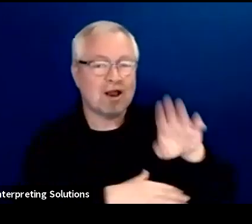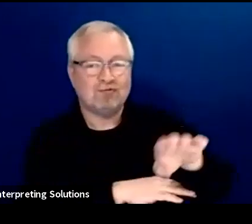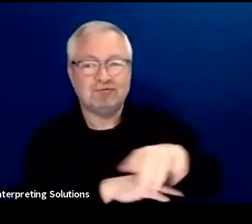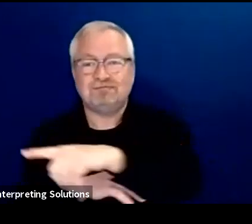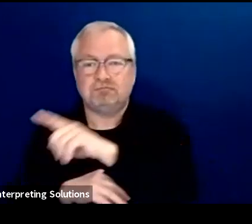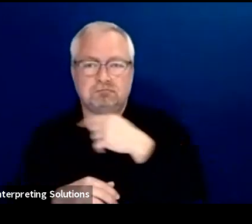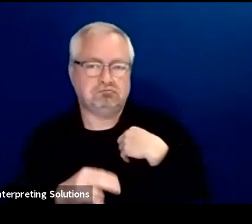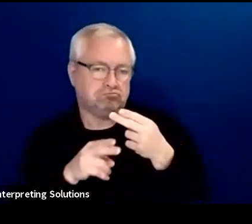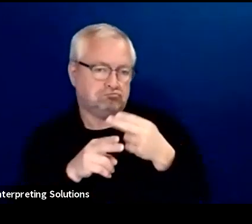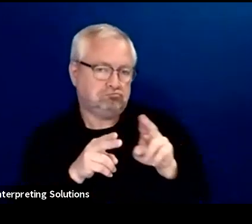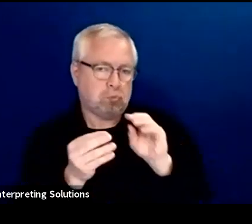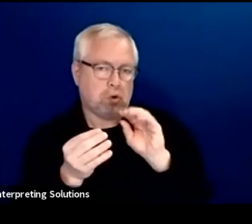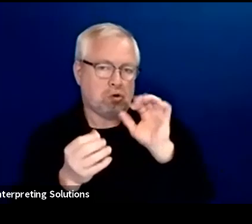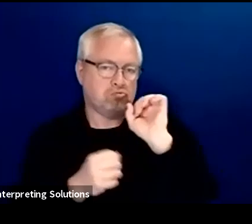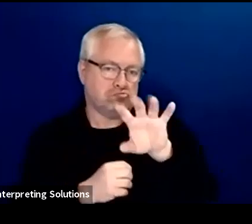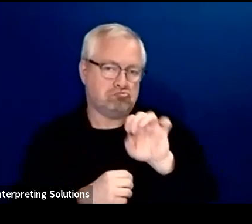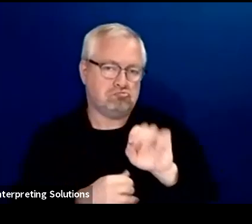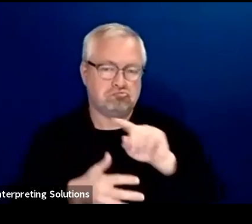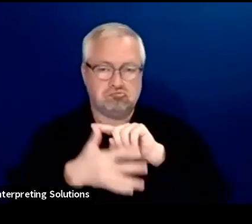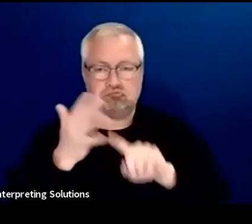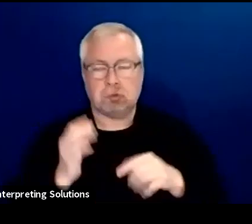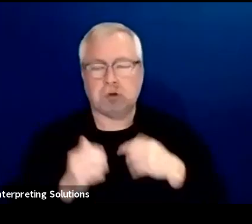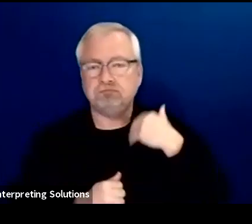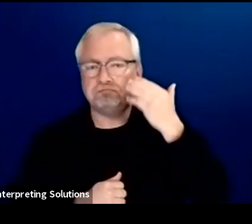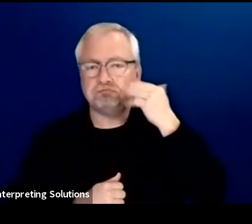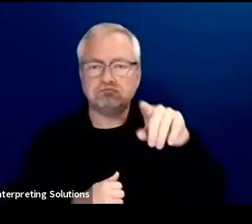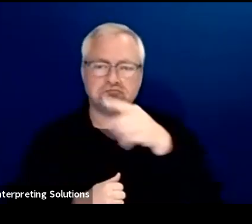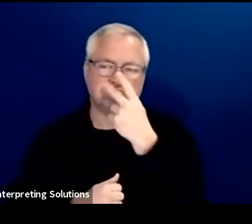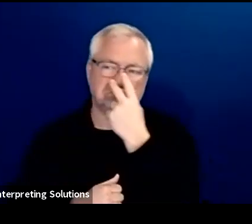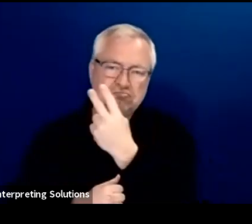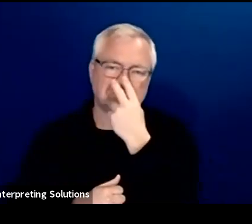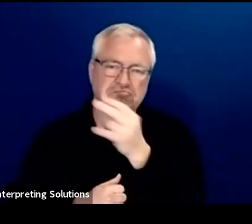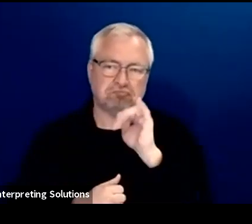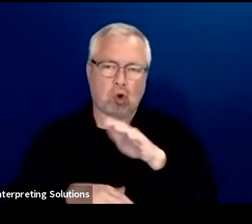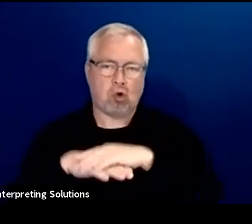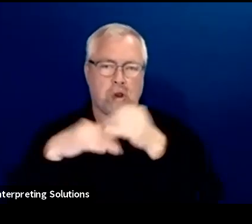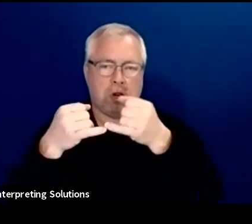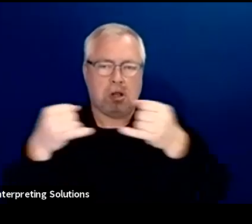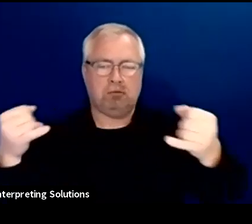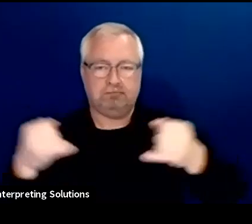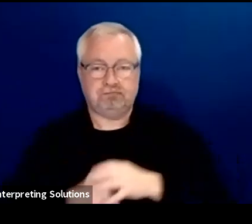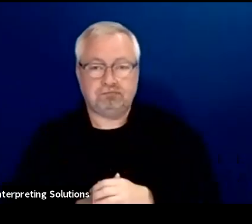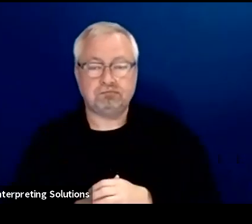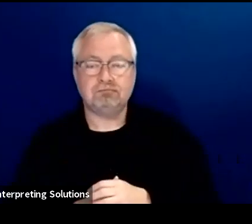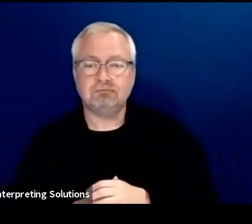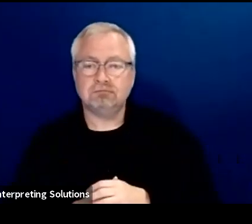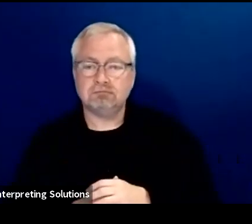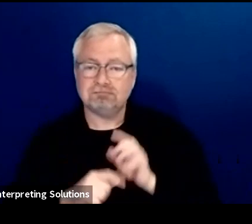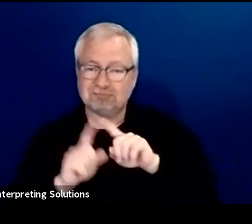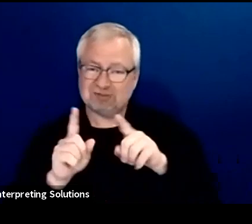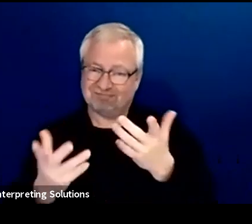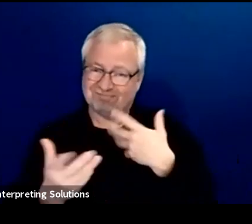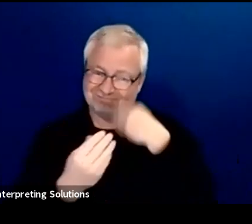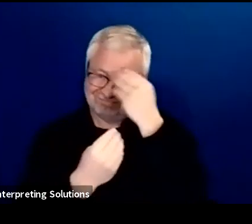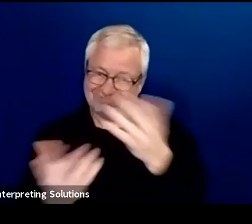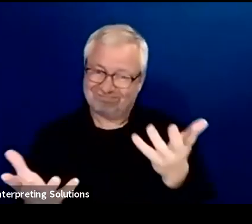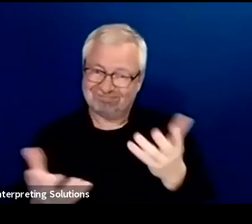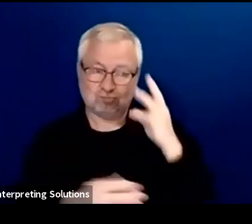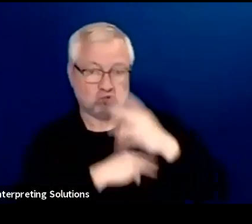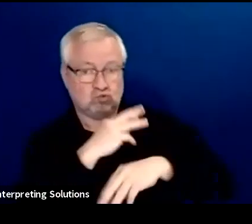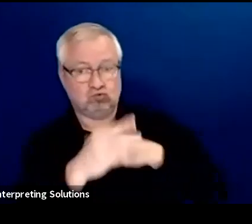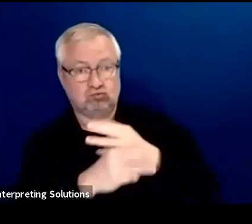can find this data pretty easily online. But it is sobering to realize that globally, as of this morning, we had